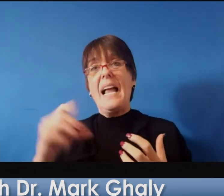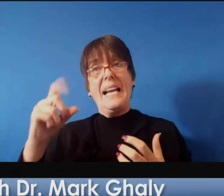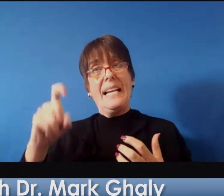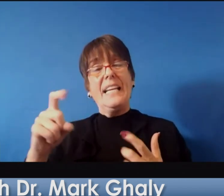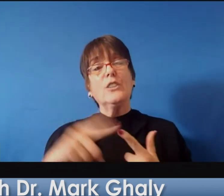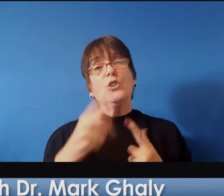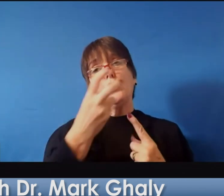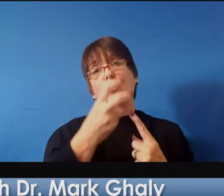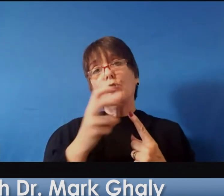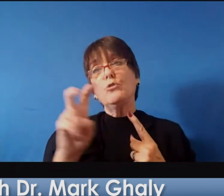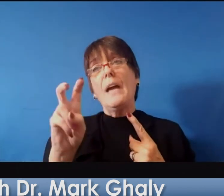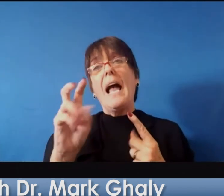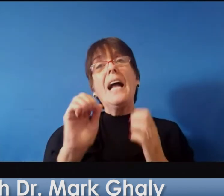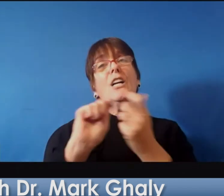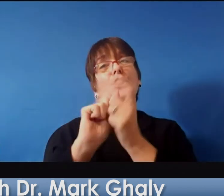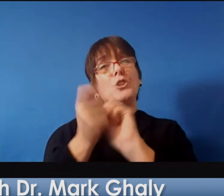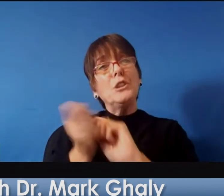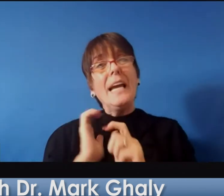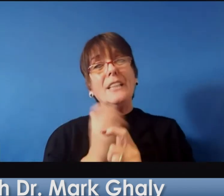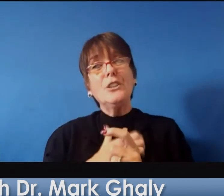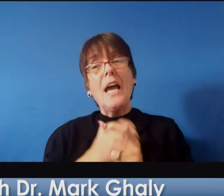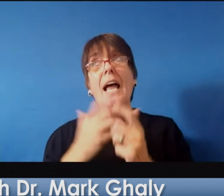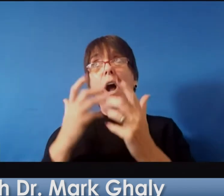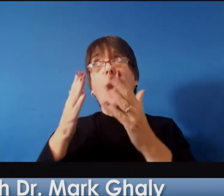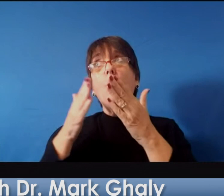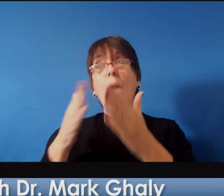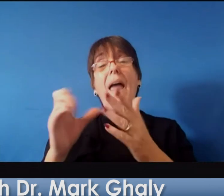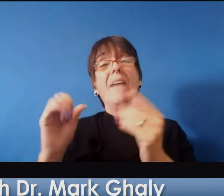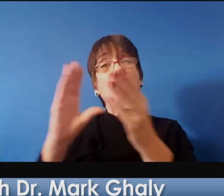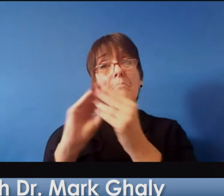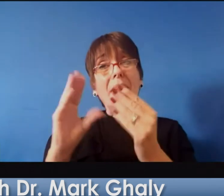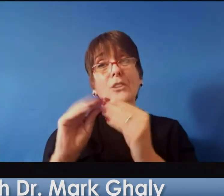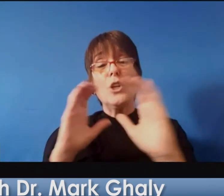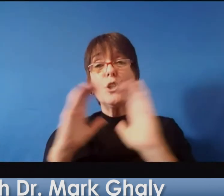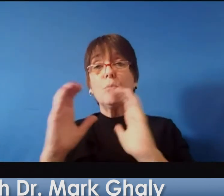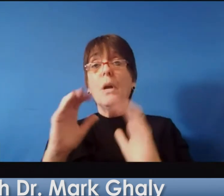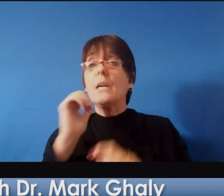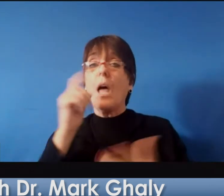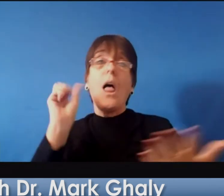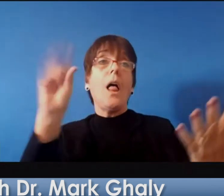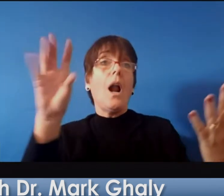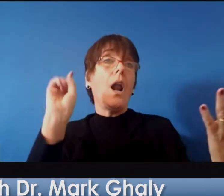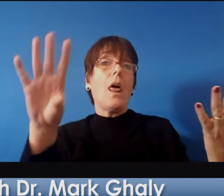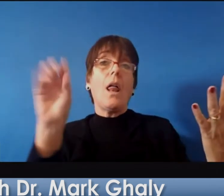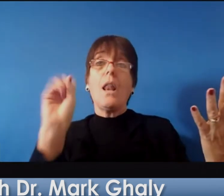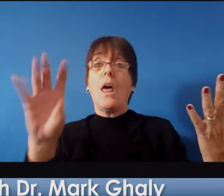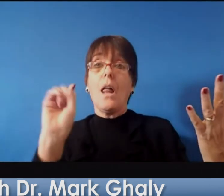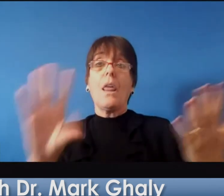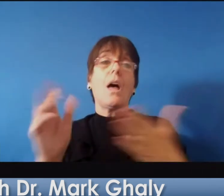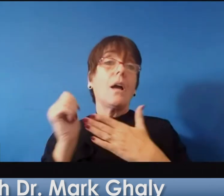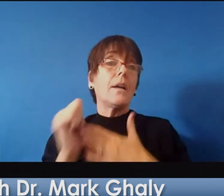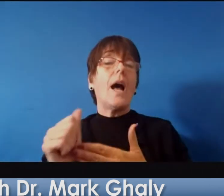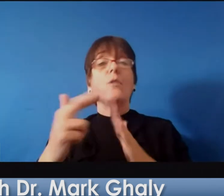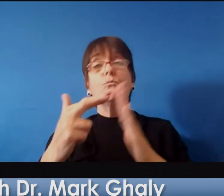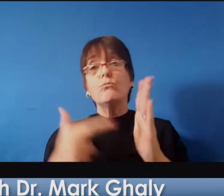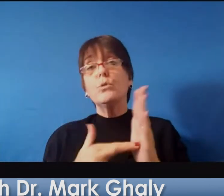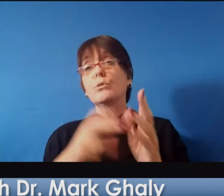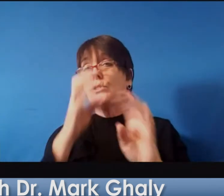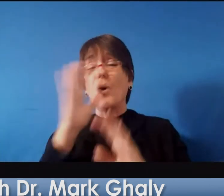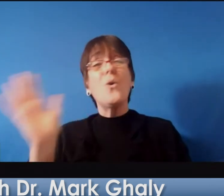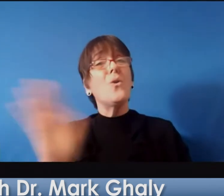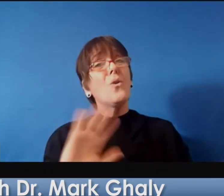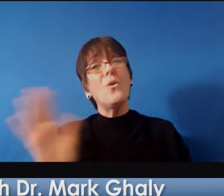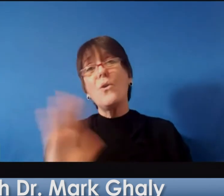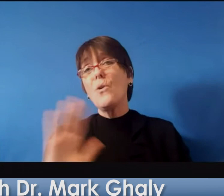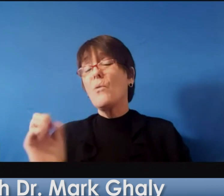our messaging, our communication to one where it isn't just about guidelines and restrictions, but it's about partnership with